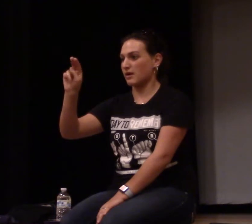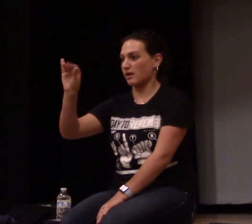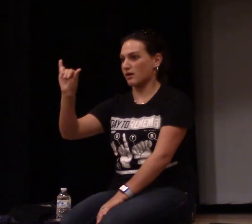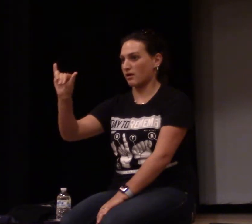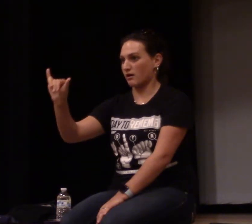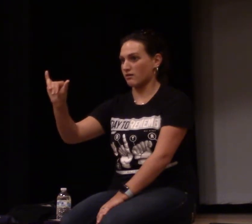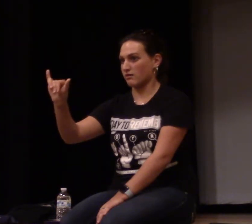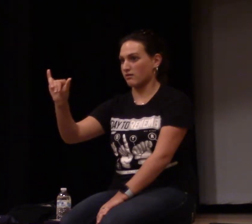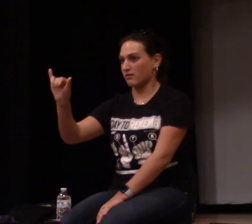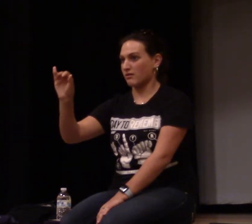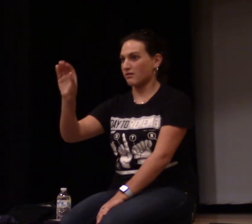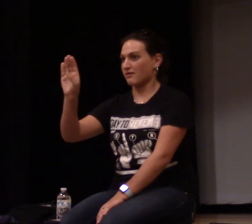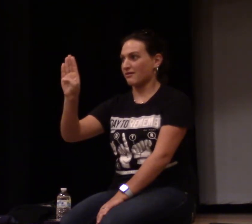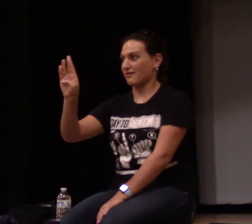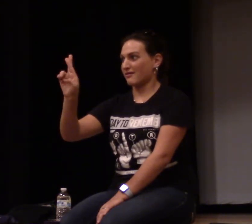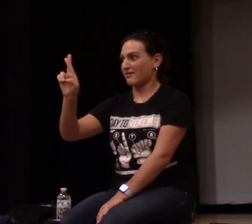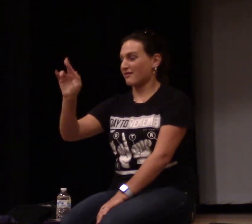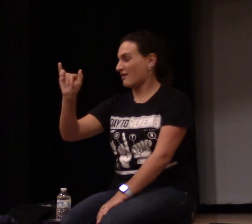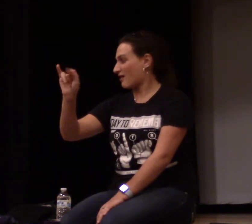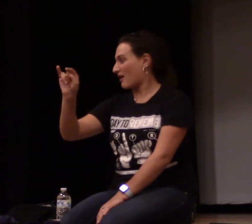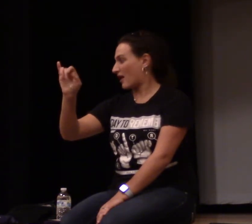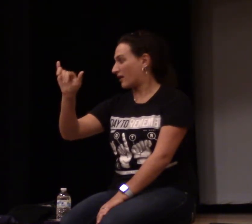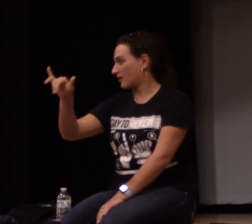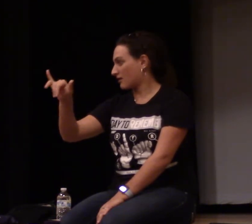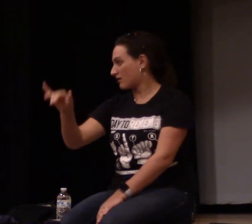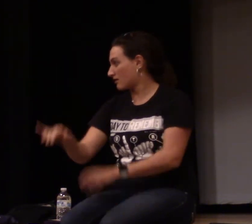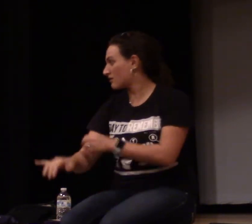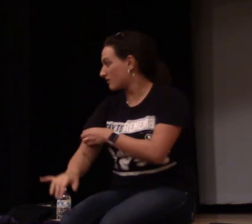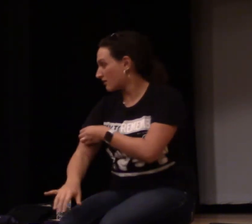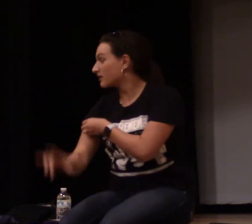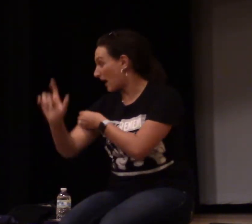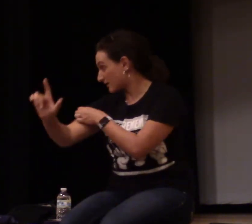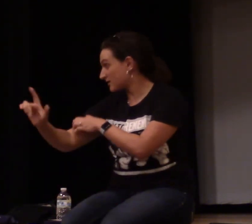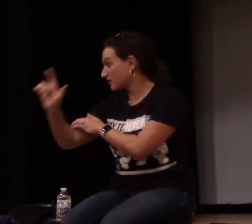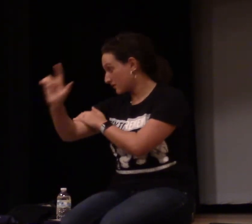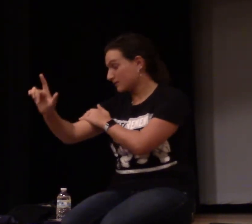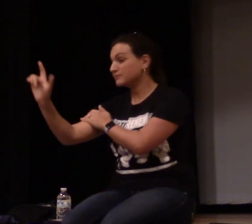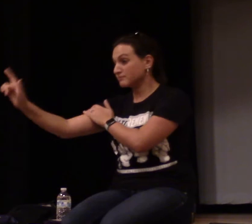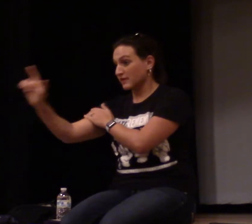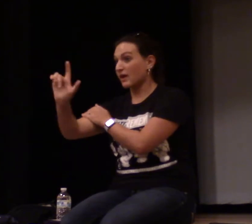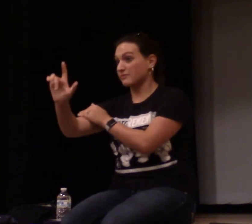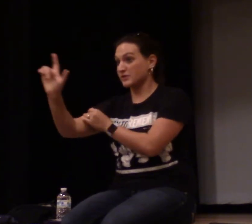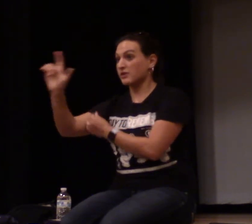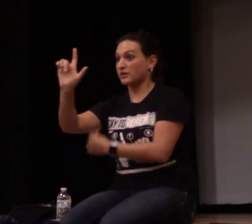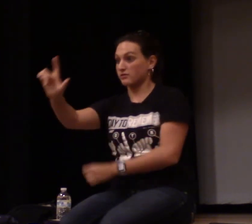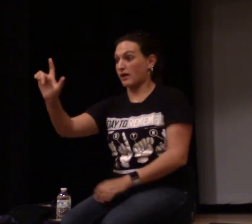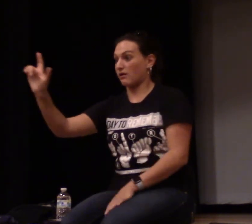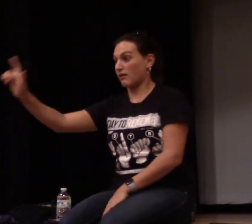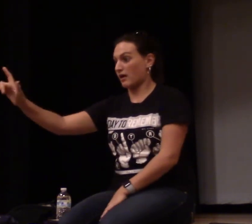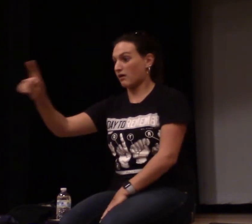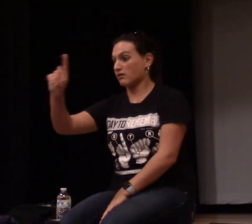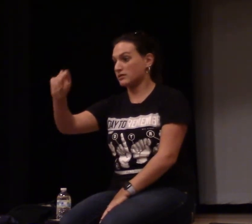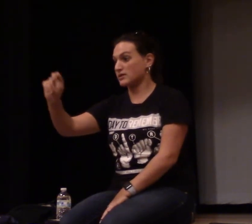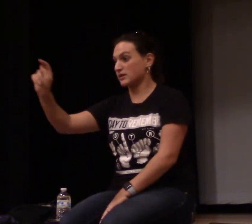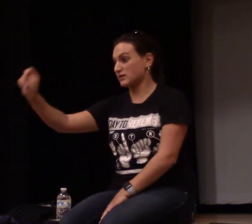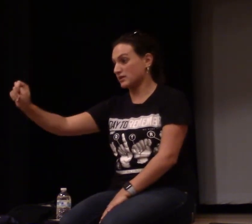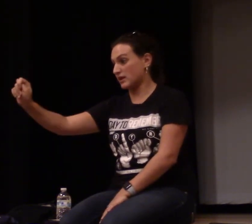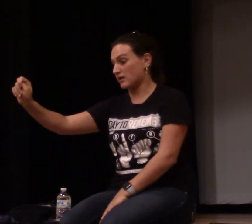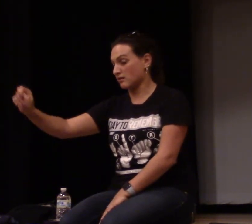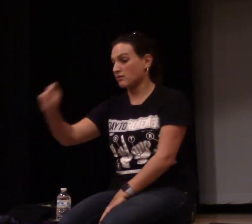area. Or you can do LL, Yes. like that. Yep, so you can do It's a LL, TT,